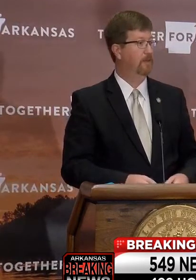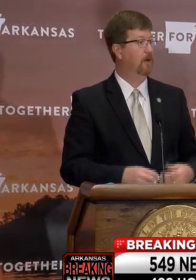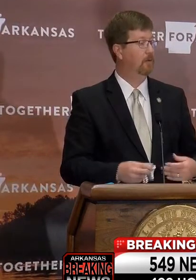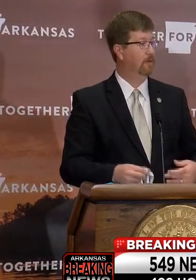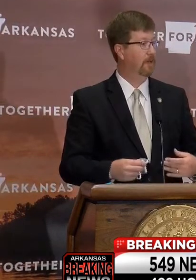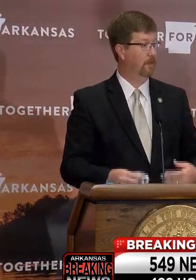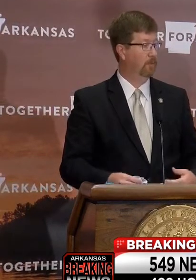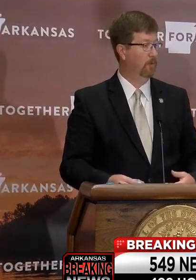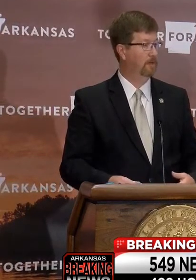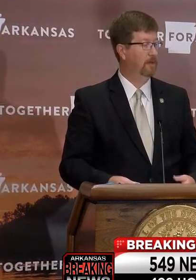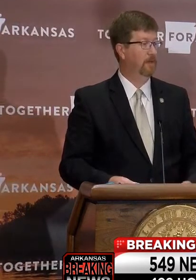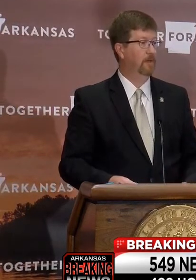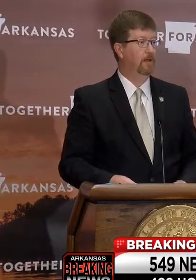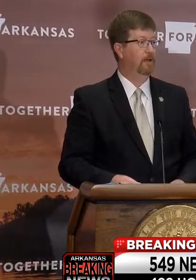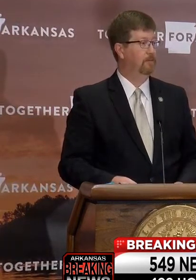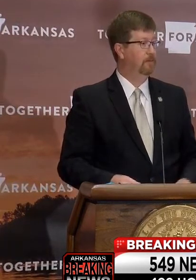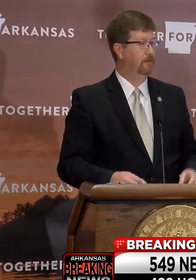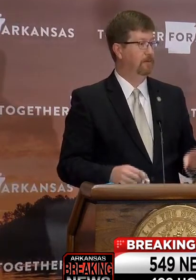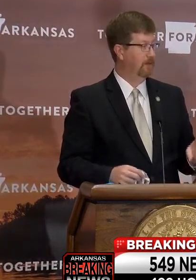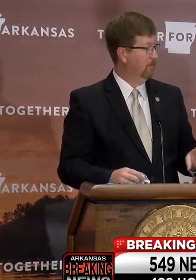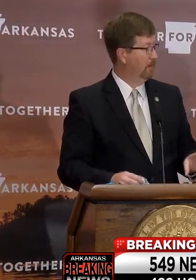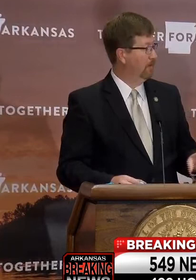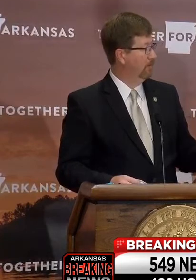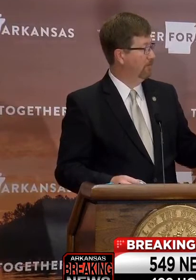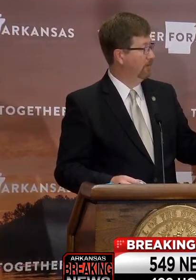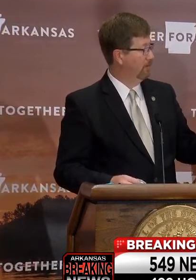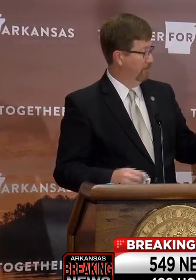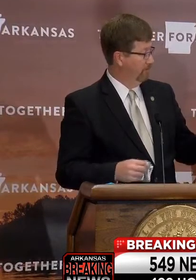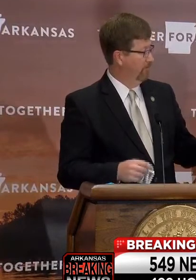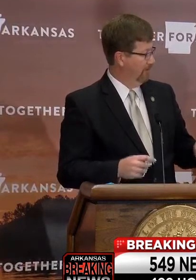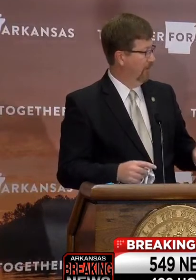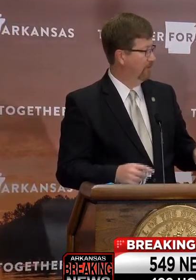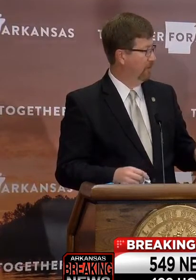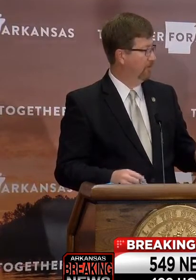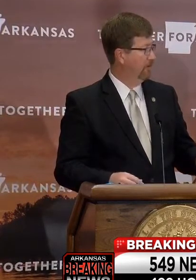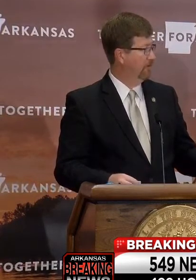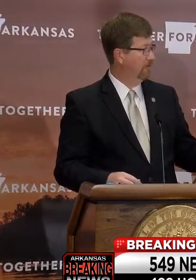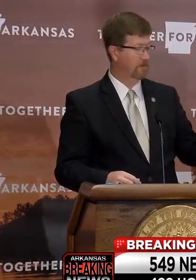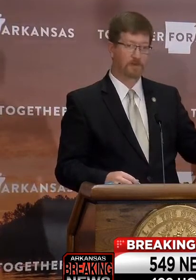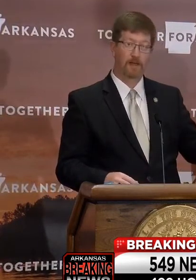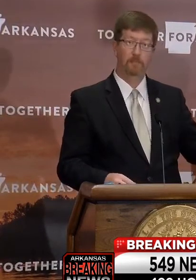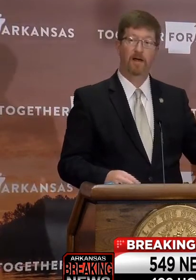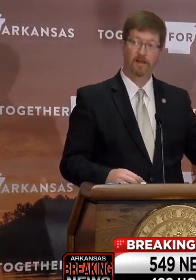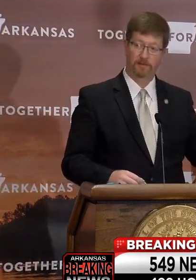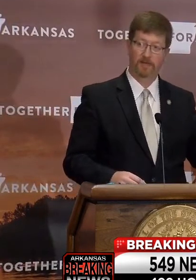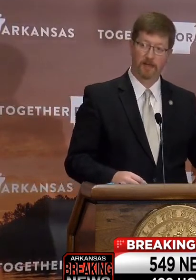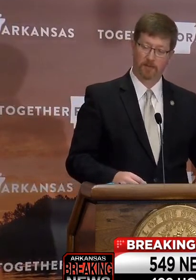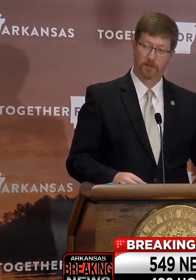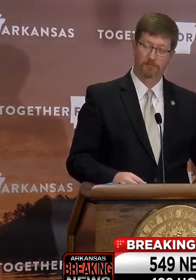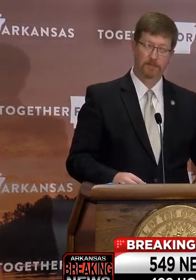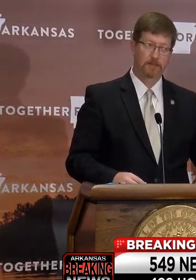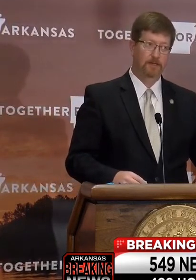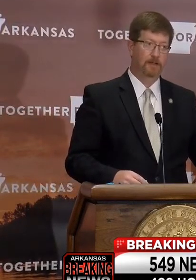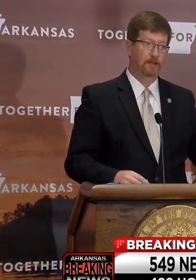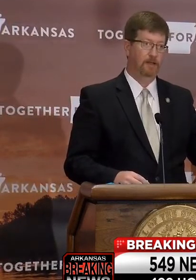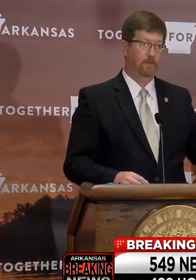is not the only data point. Second thing is, or the last thing I want to say is, this is not a policy